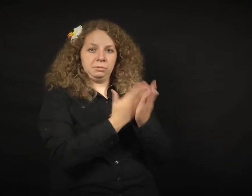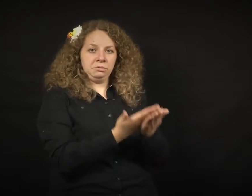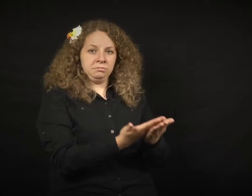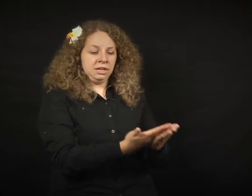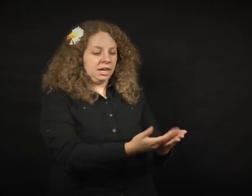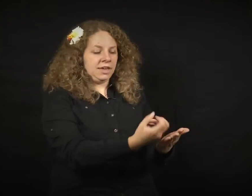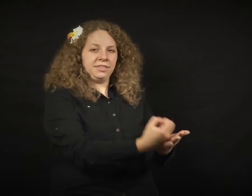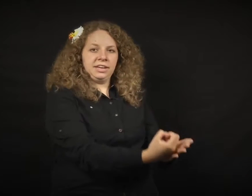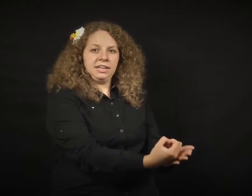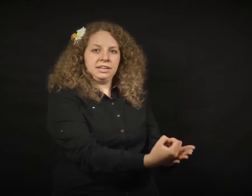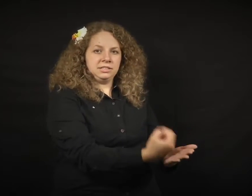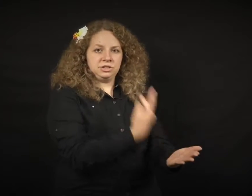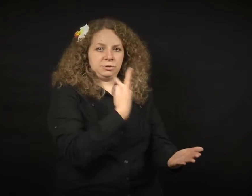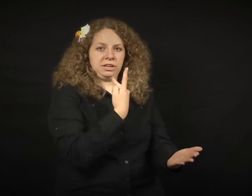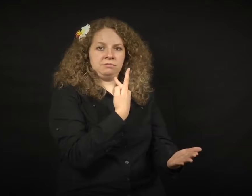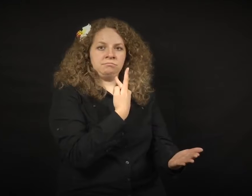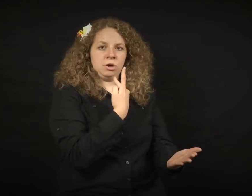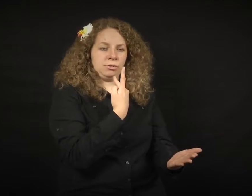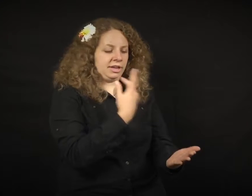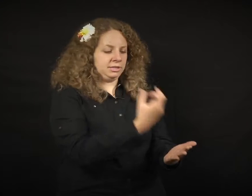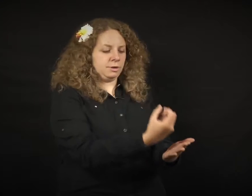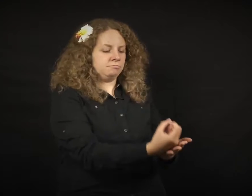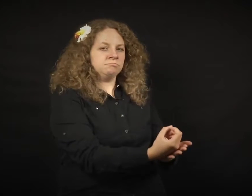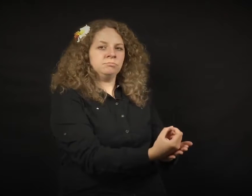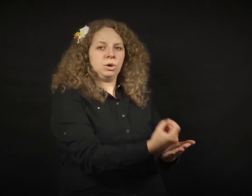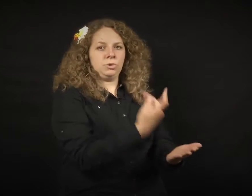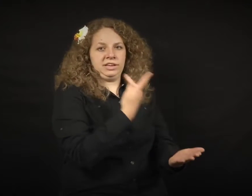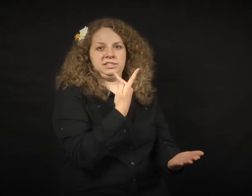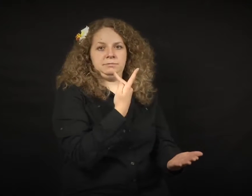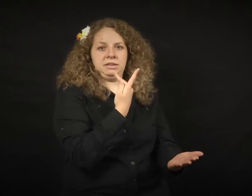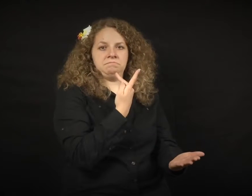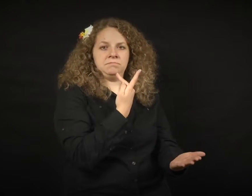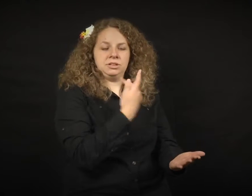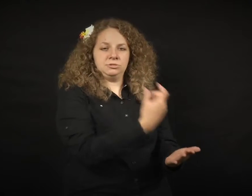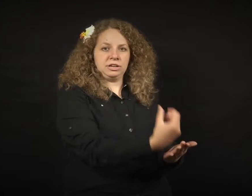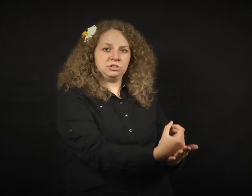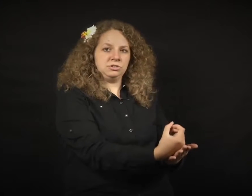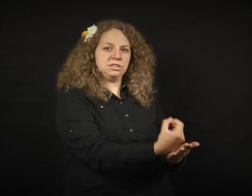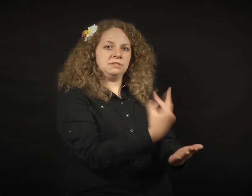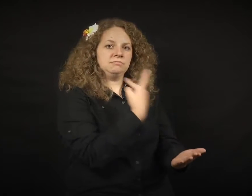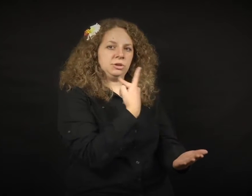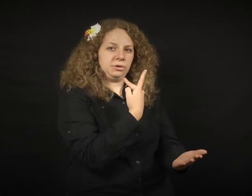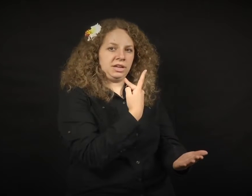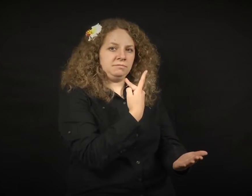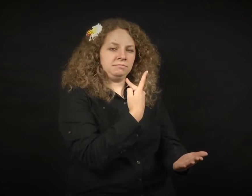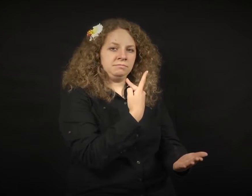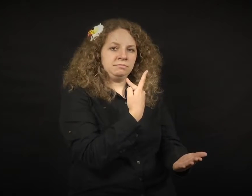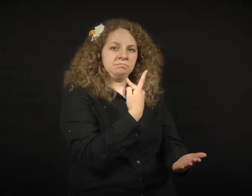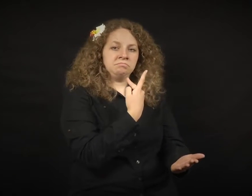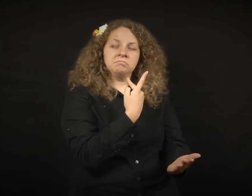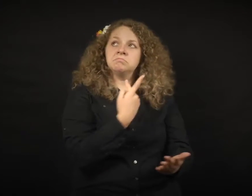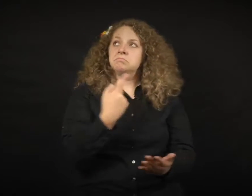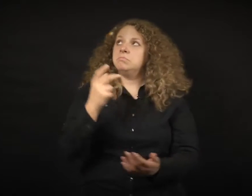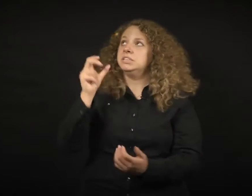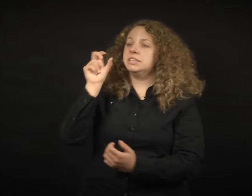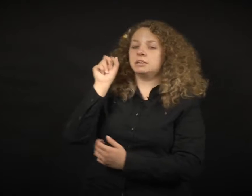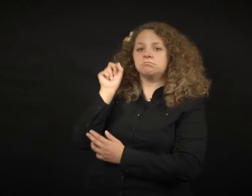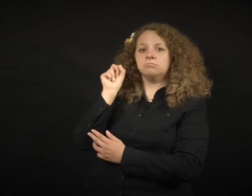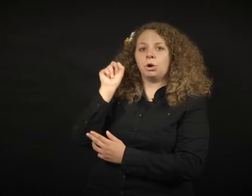Bible, and then it showing okay as well, okay to me, a directional sign, okay. Me saying